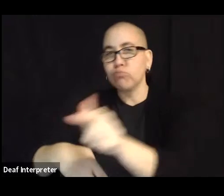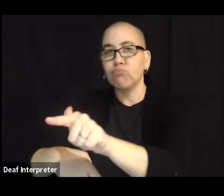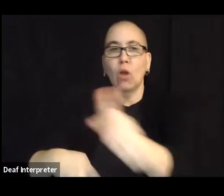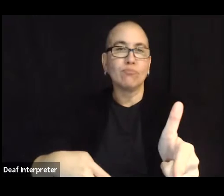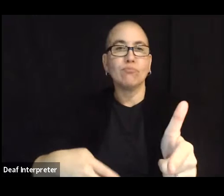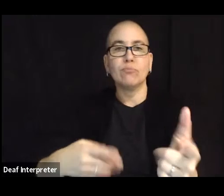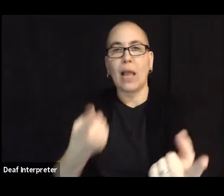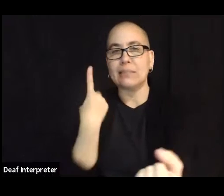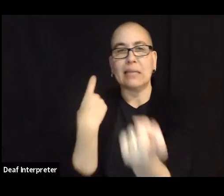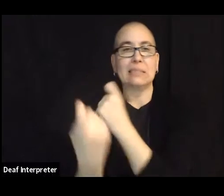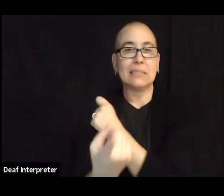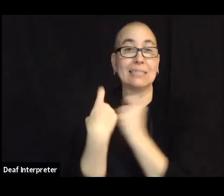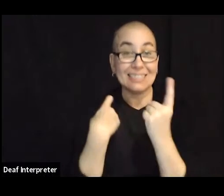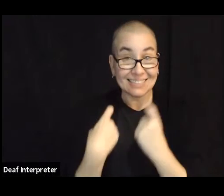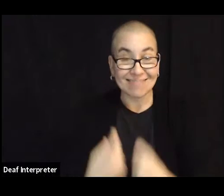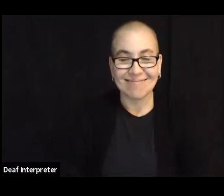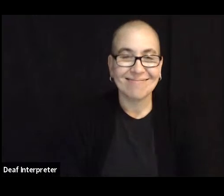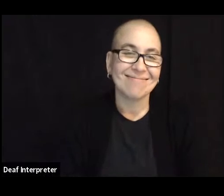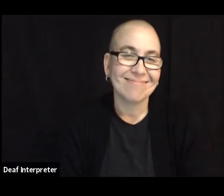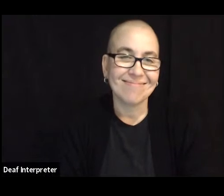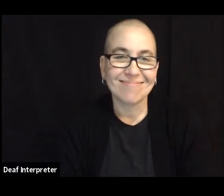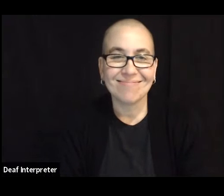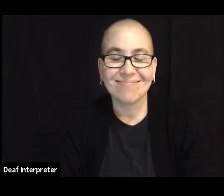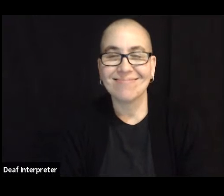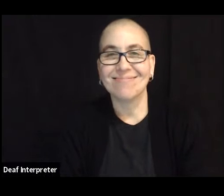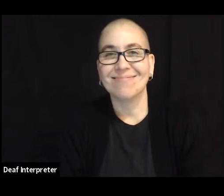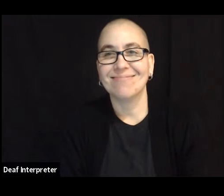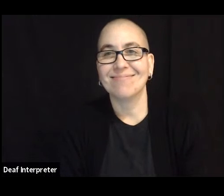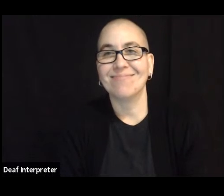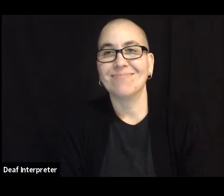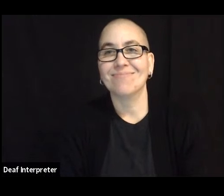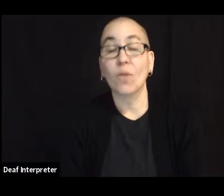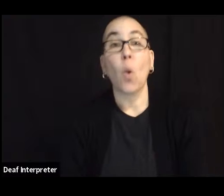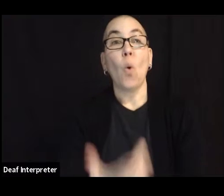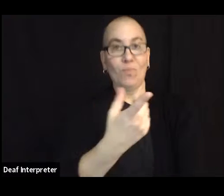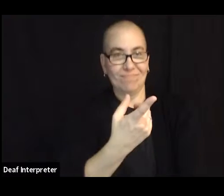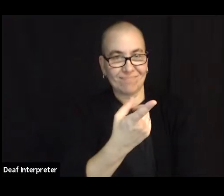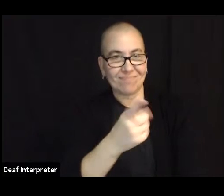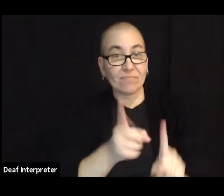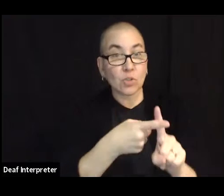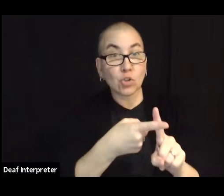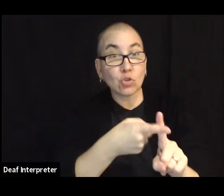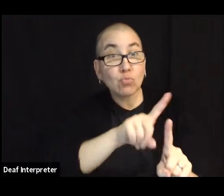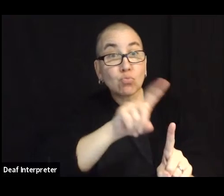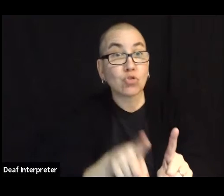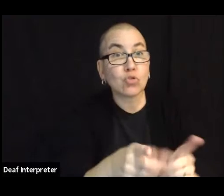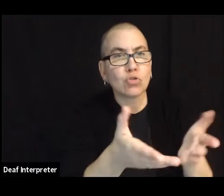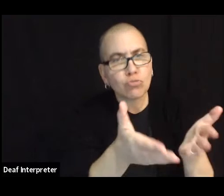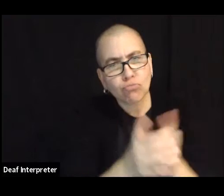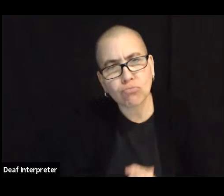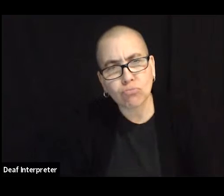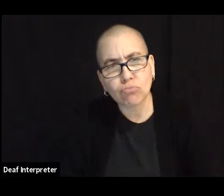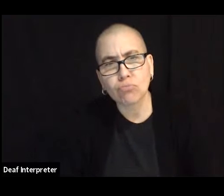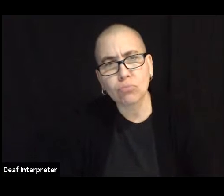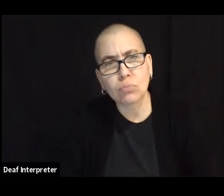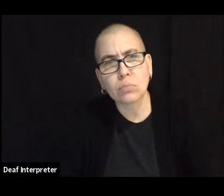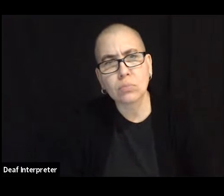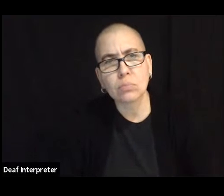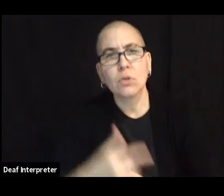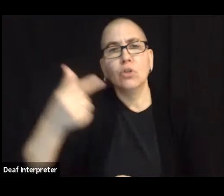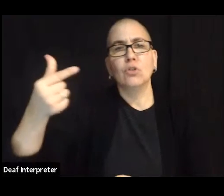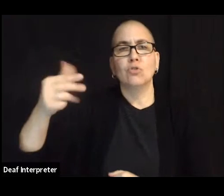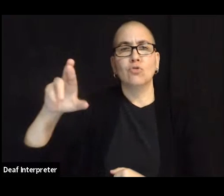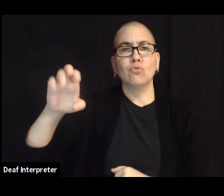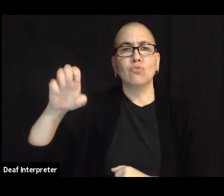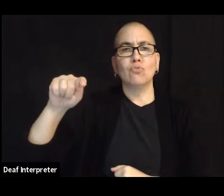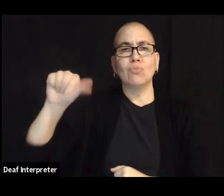Your first question comes from the line of Greta Cole from Maine Post. Your line is open. Hi there. I'm wondering, we're